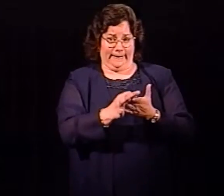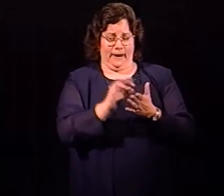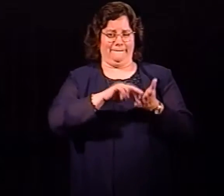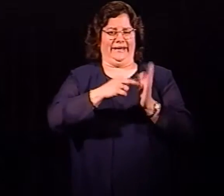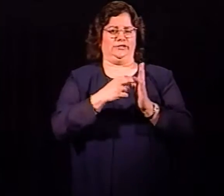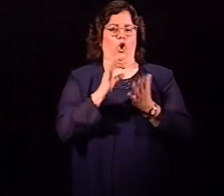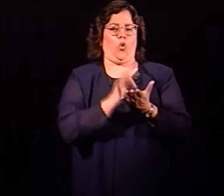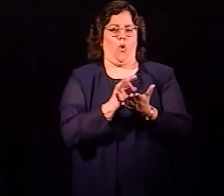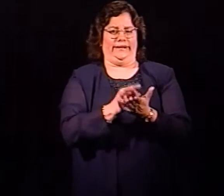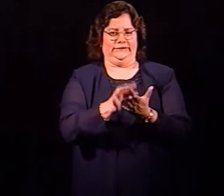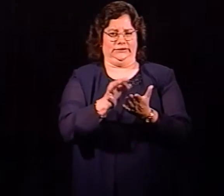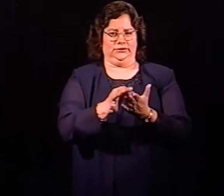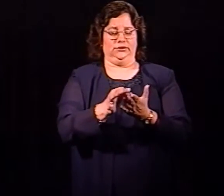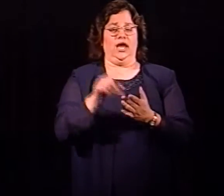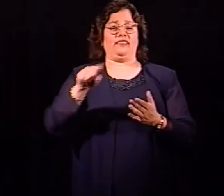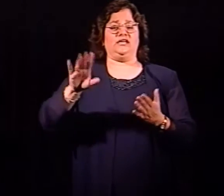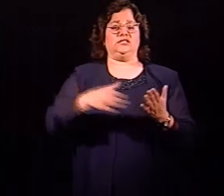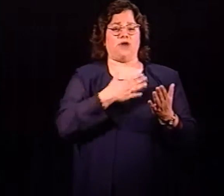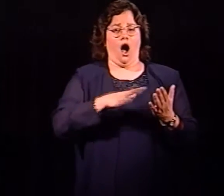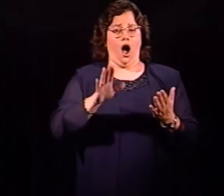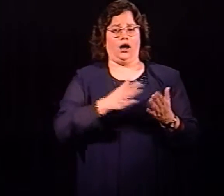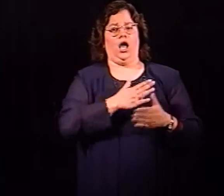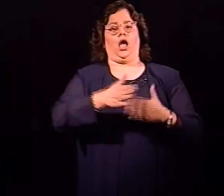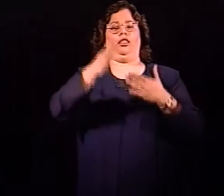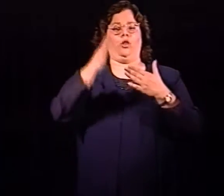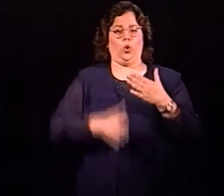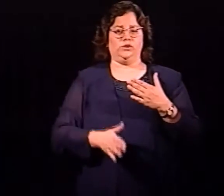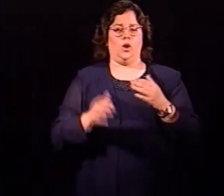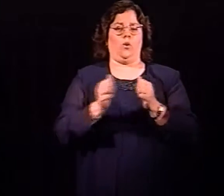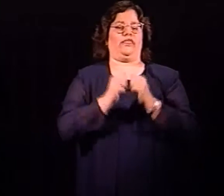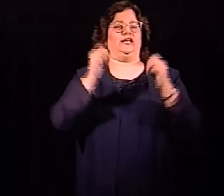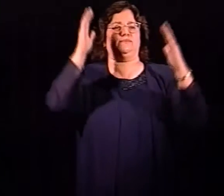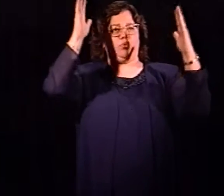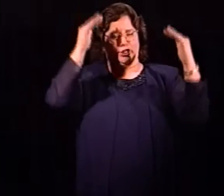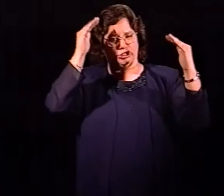coin. This song concludes with an expression of hope.